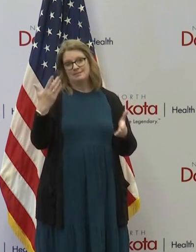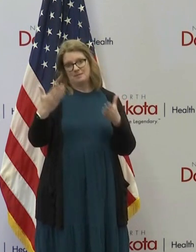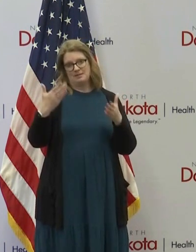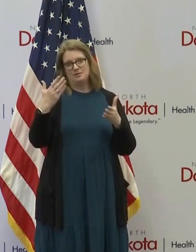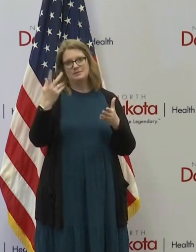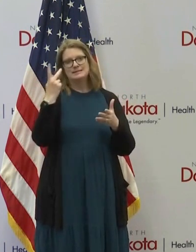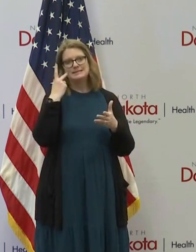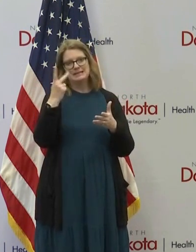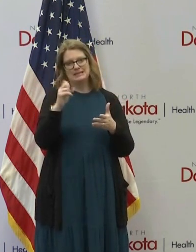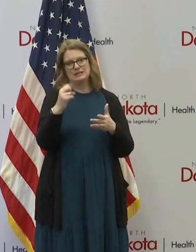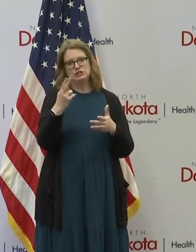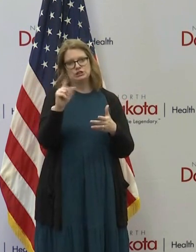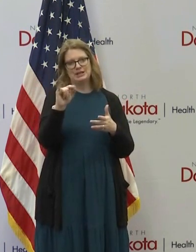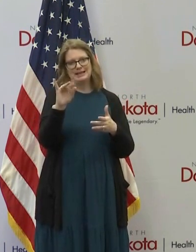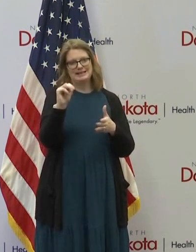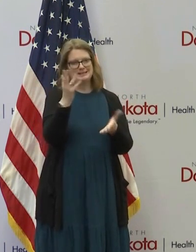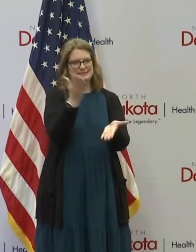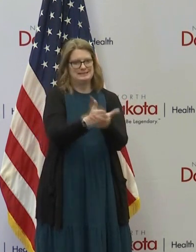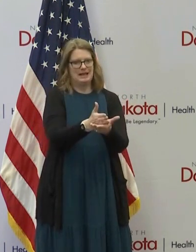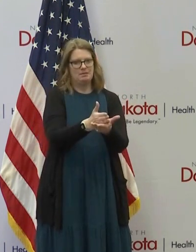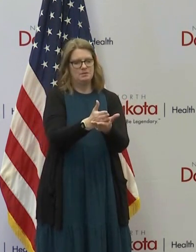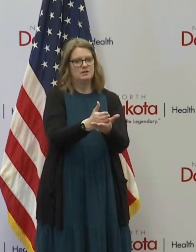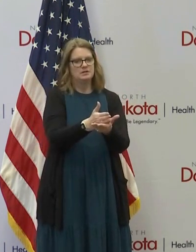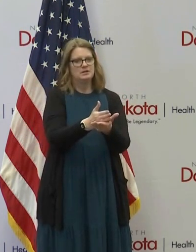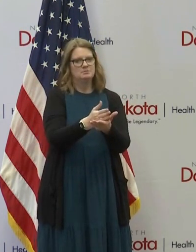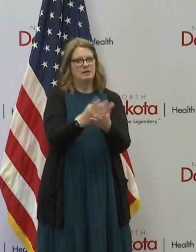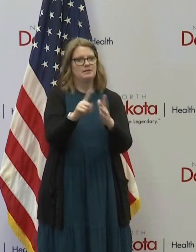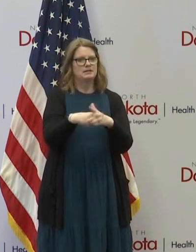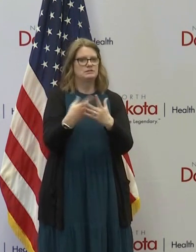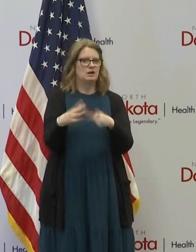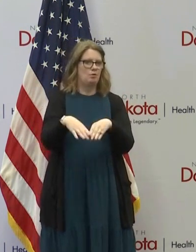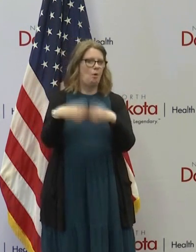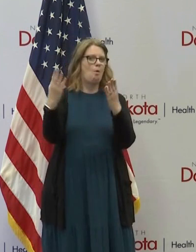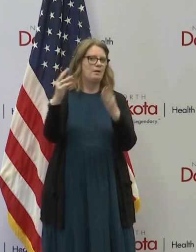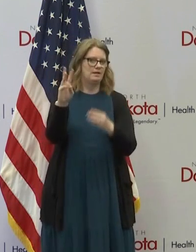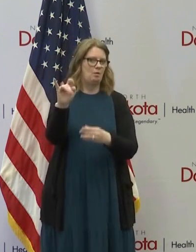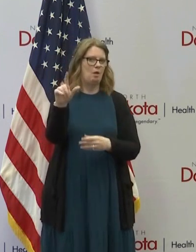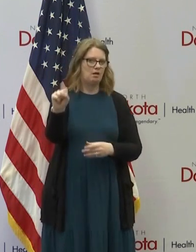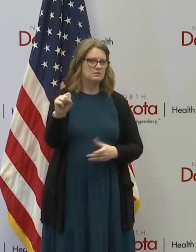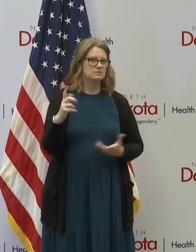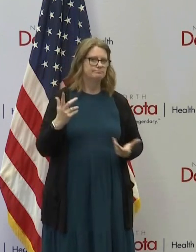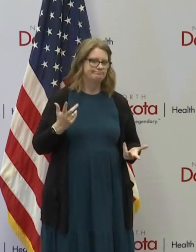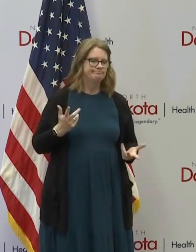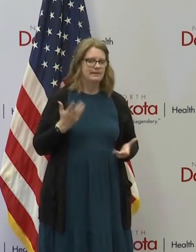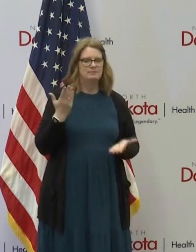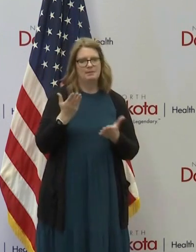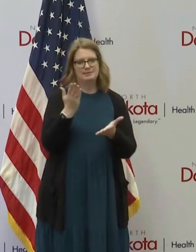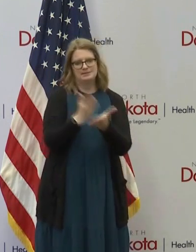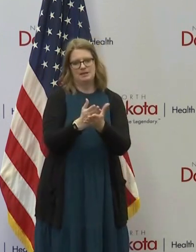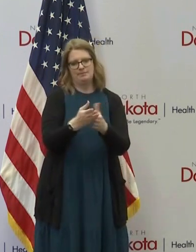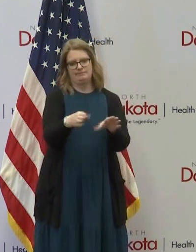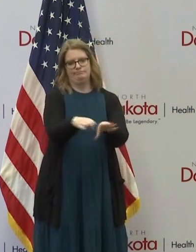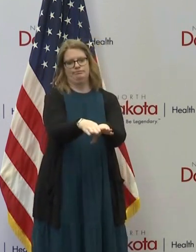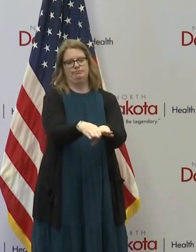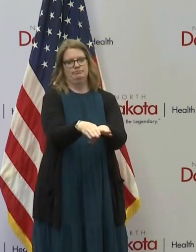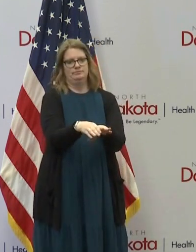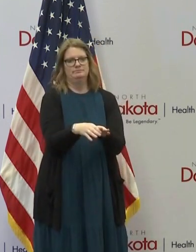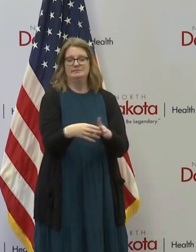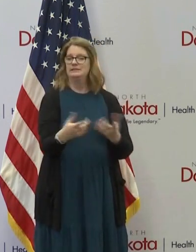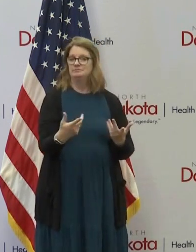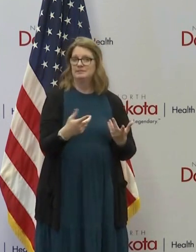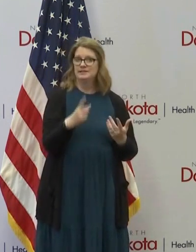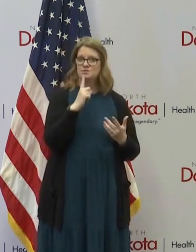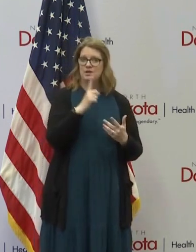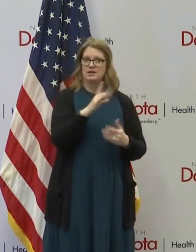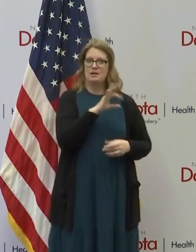shut-in stop. Might not be enough to get people to get back and opening wells up again, but maybe it'll stop the shut-ins, and that's positive